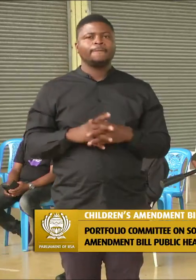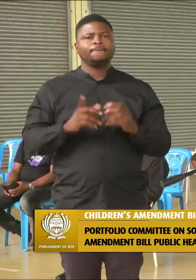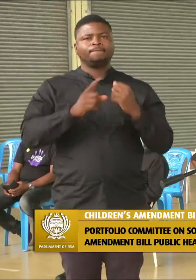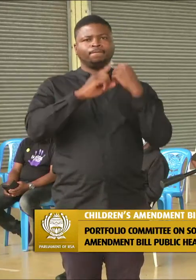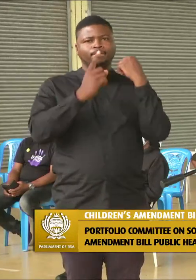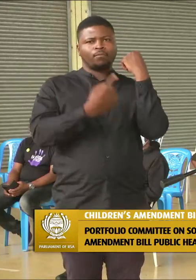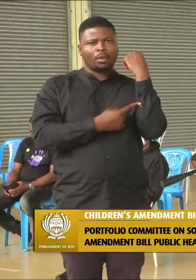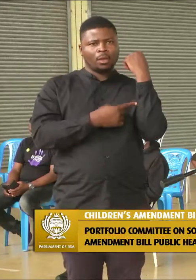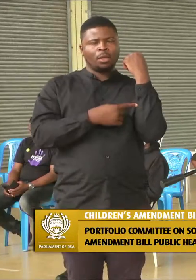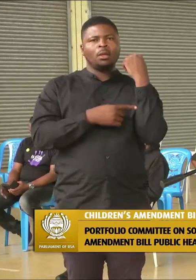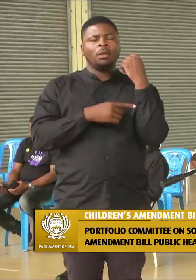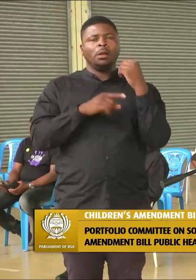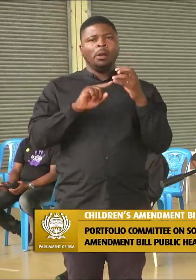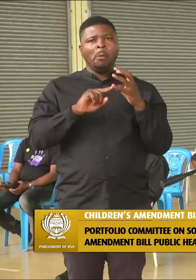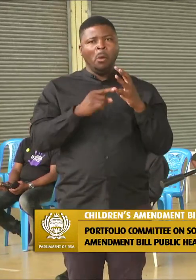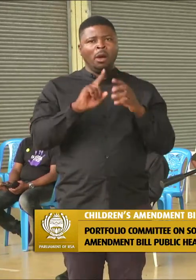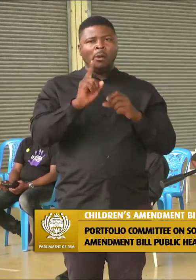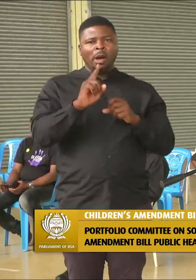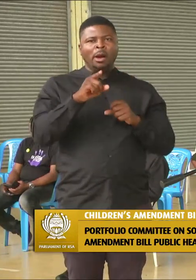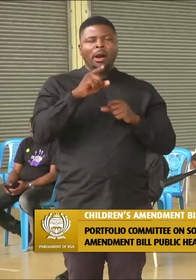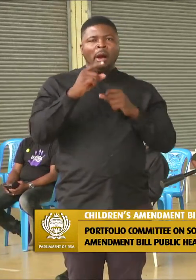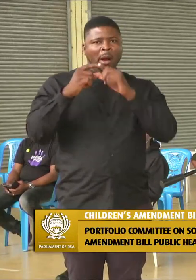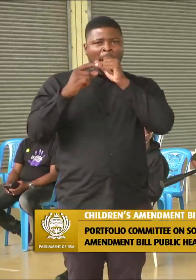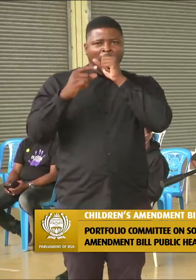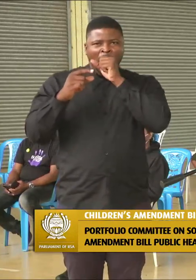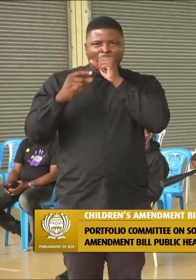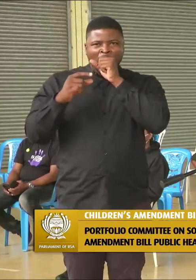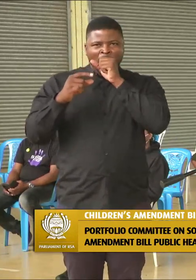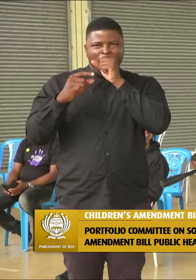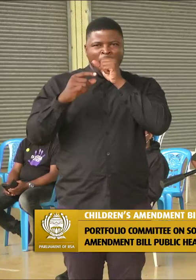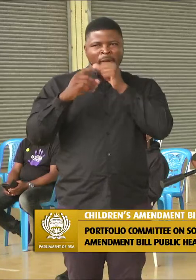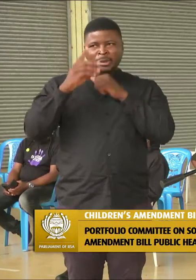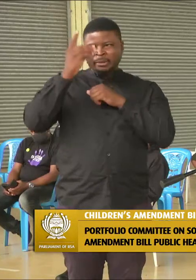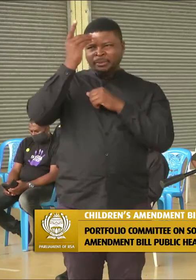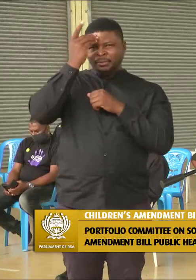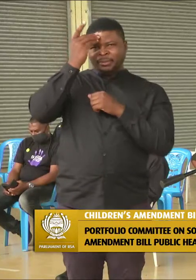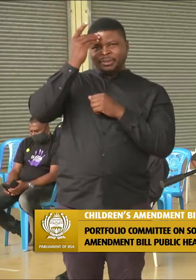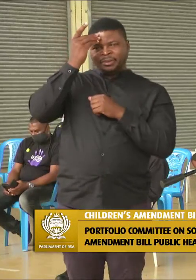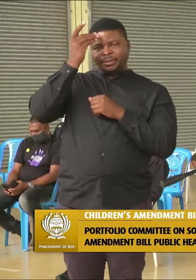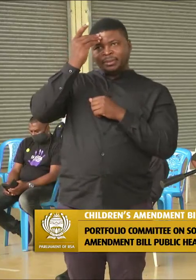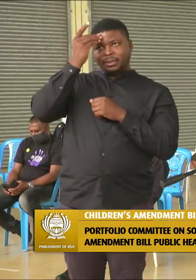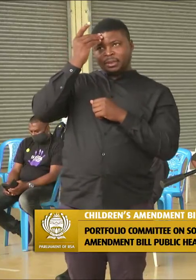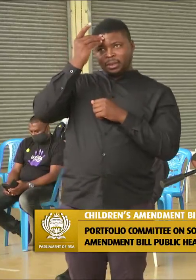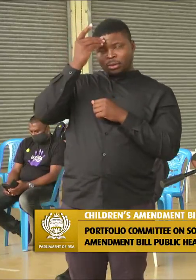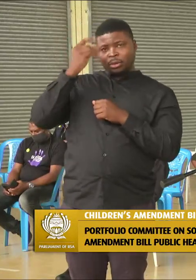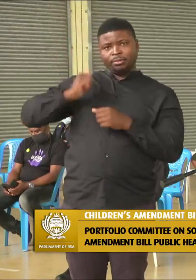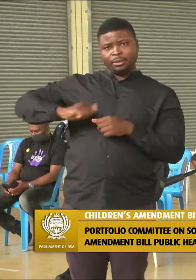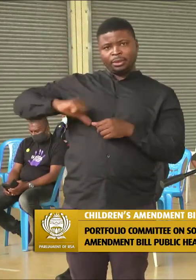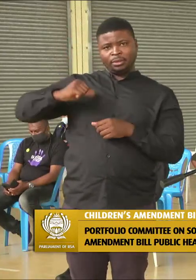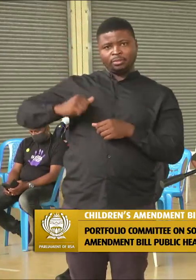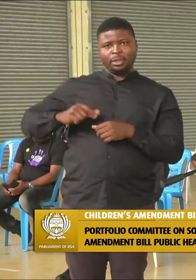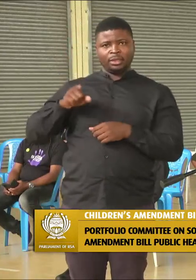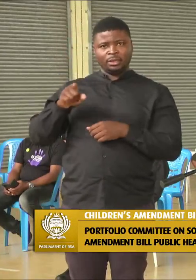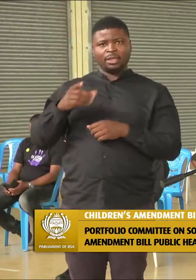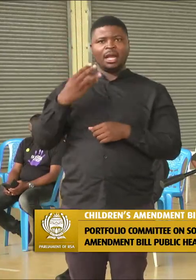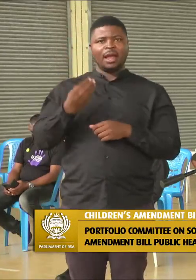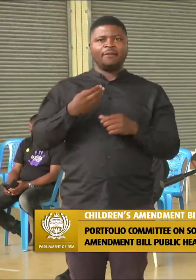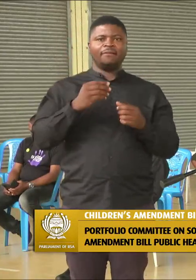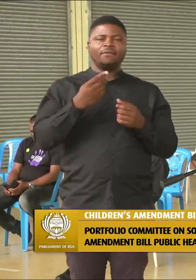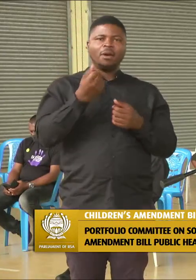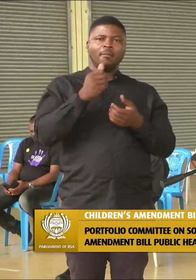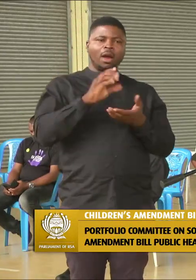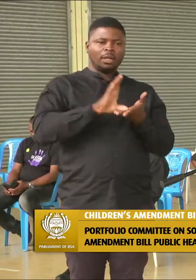Okugcina, iThekwini municipality ine grant in aid funding eyayiphume njalo ngoJune, engicabanga ukuthi